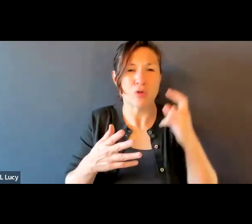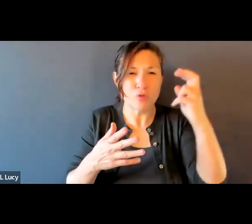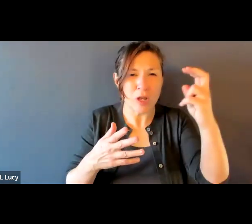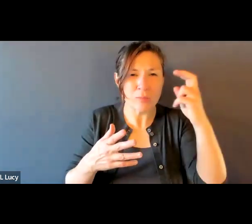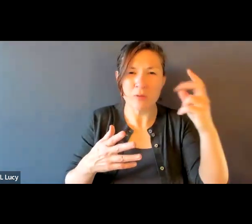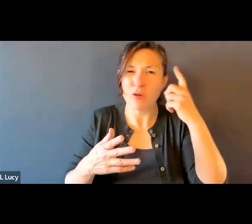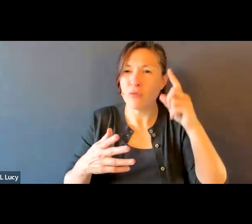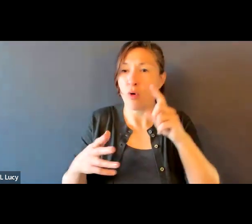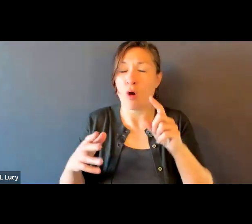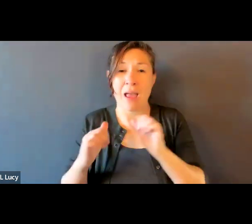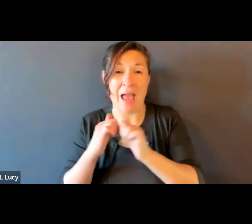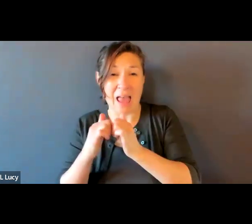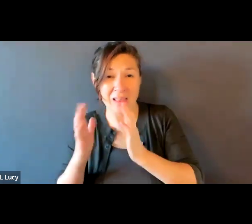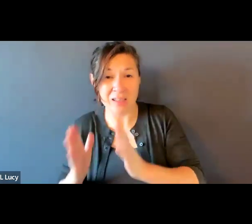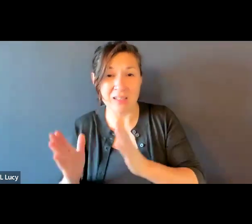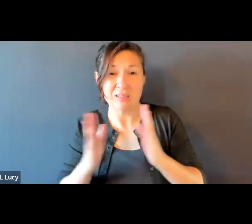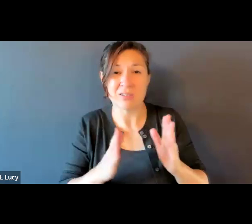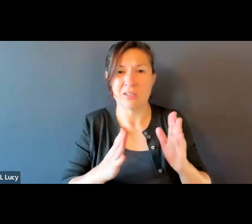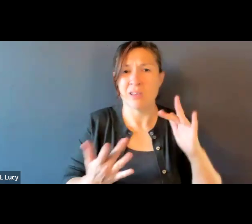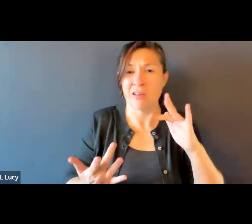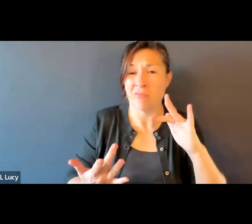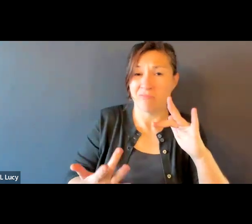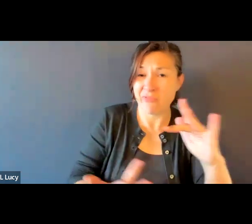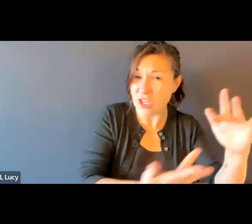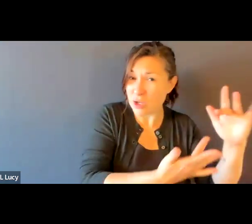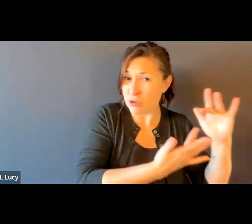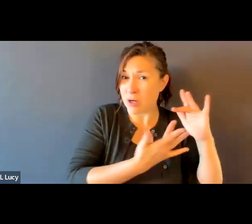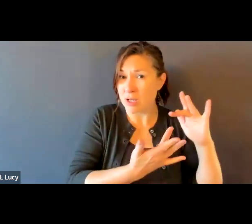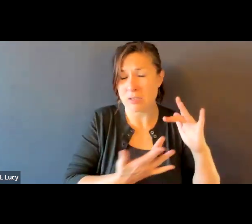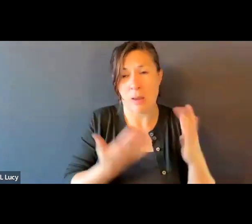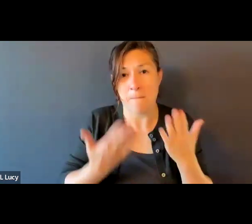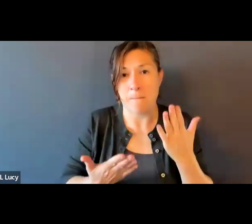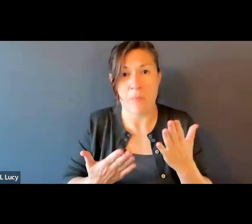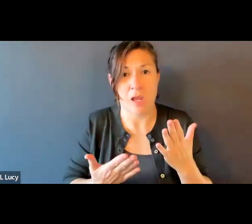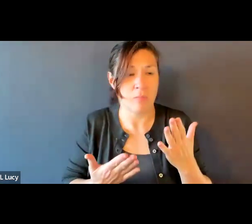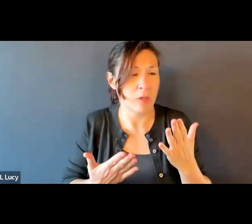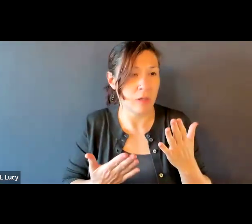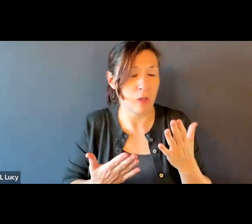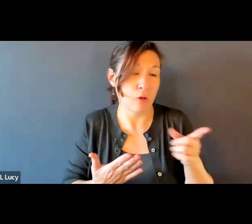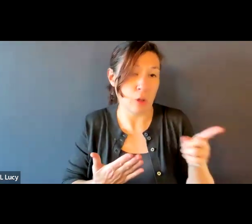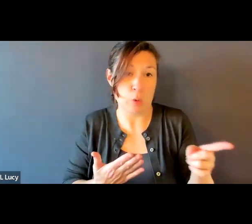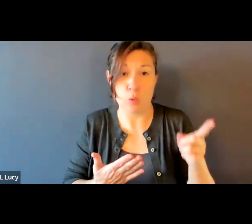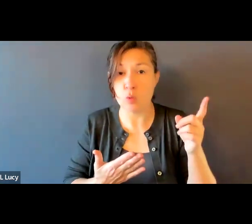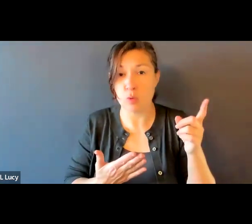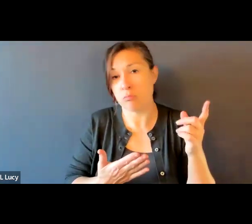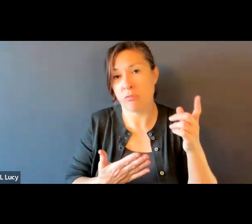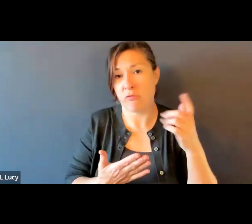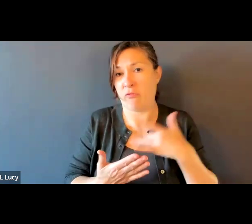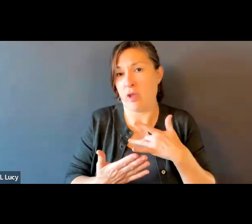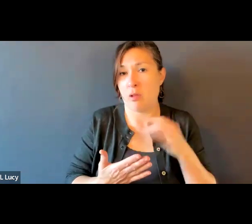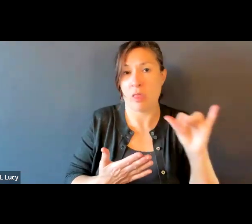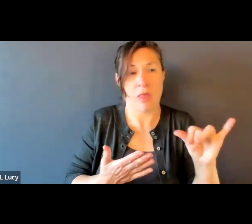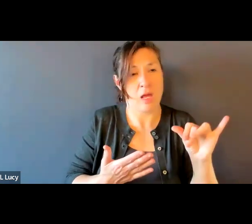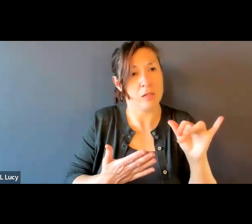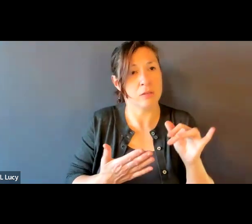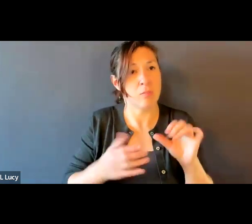Could you just talk about, and I assume you're cautiously optimistic that this is an area we're going to be able to show improvement